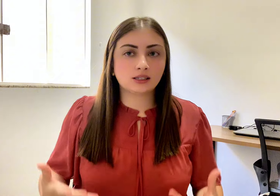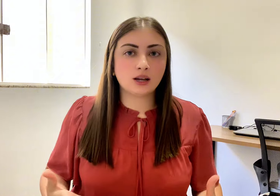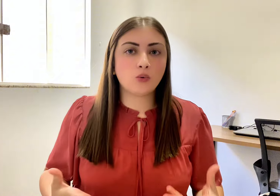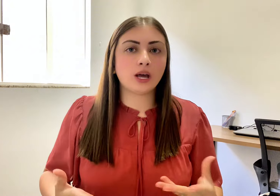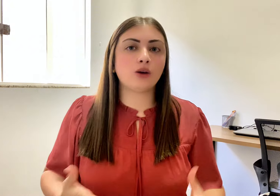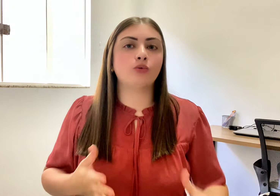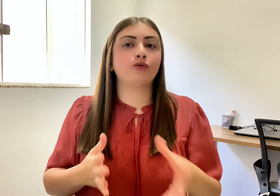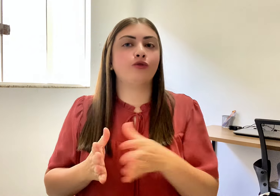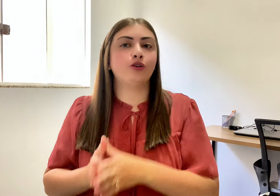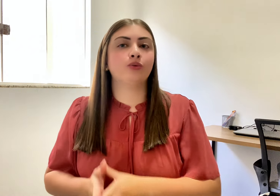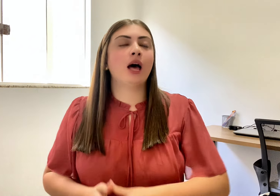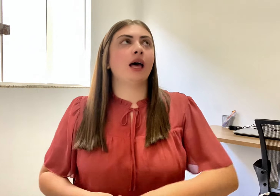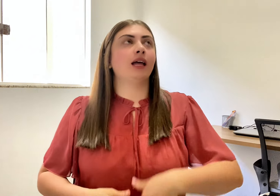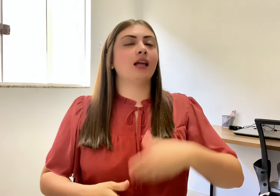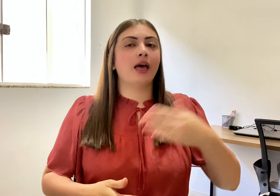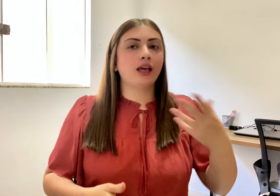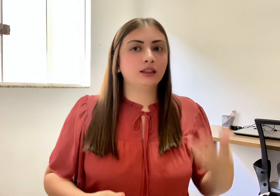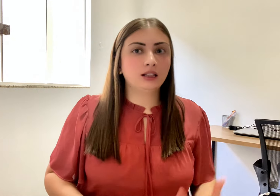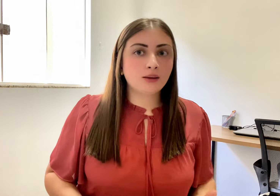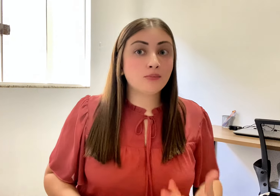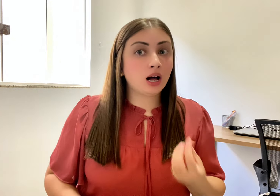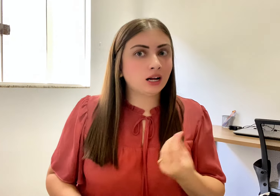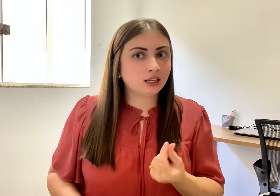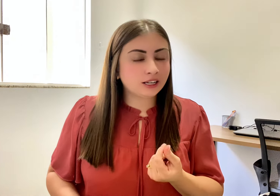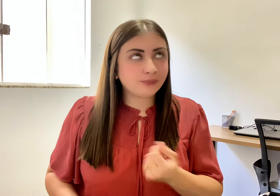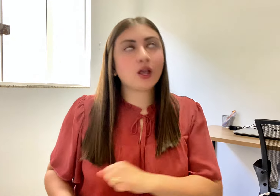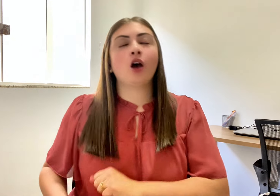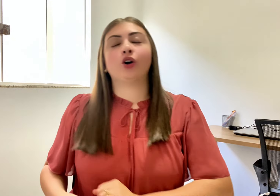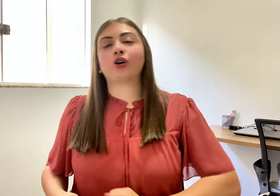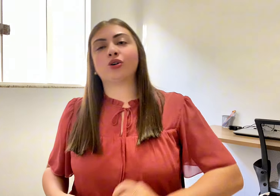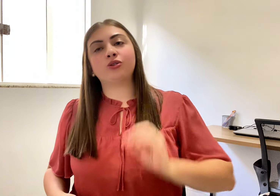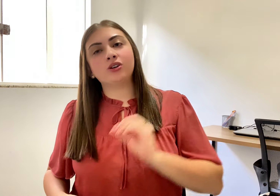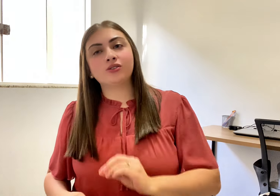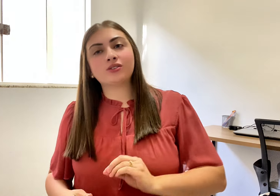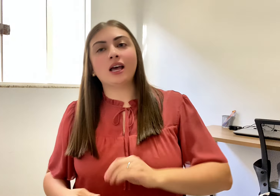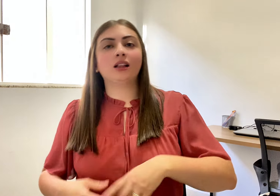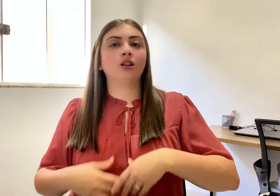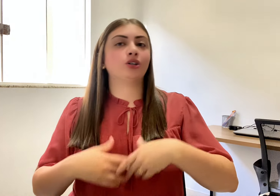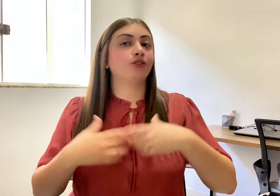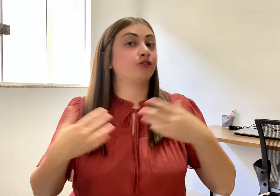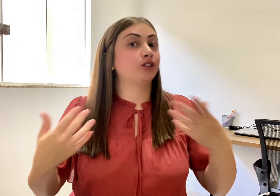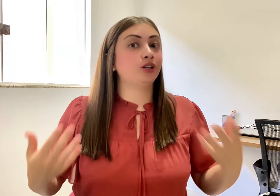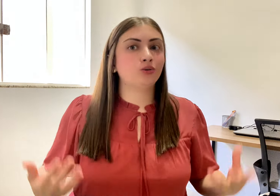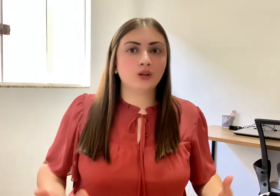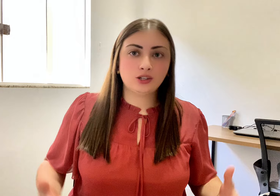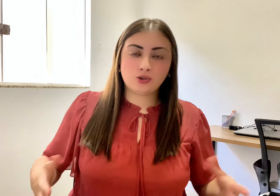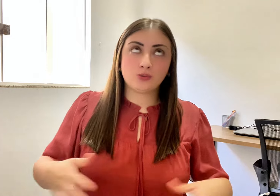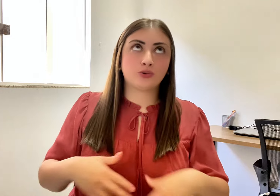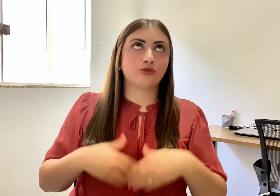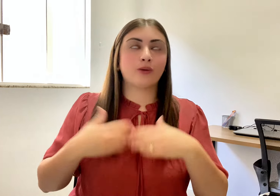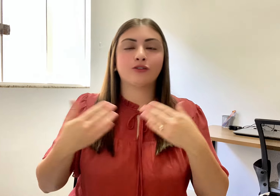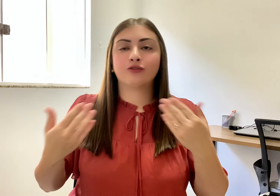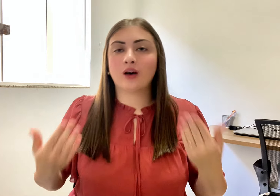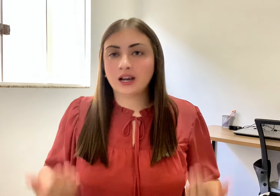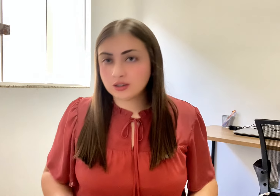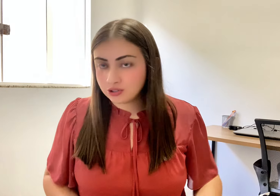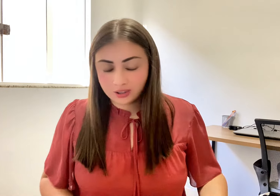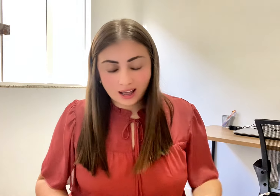the way we view and handle money. Curious and looking for new ways to improve my financial